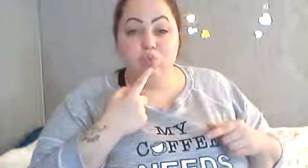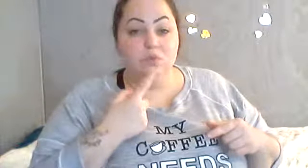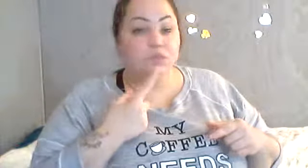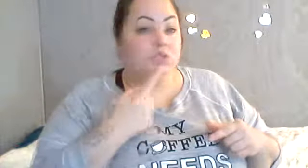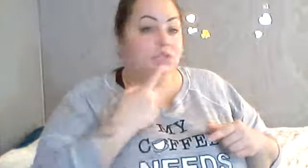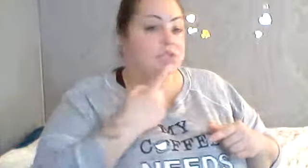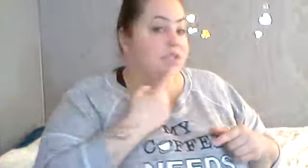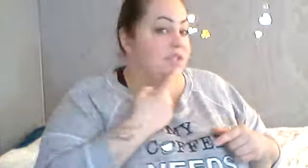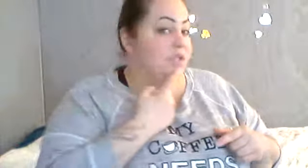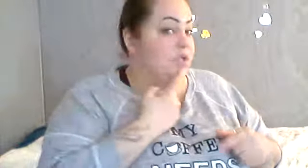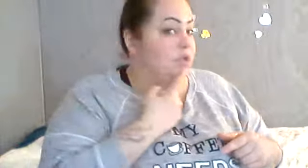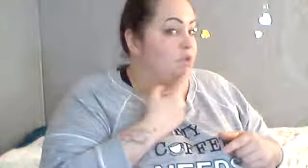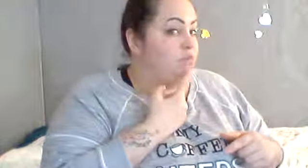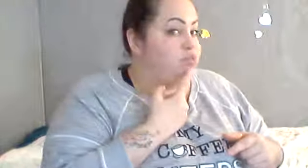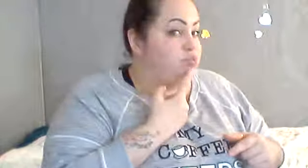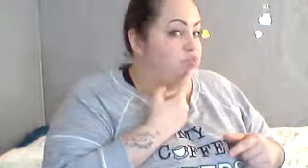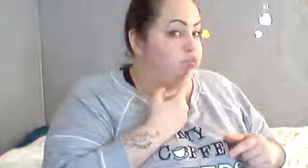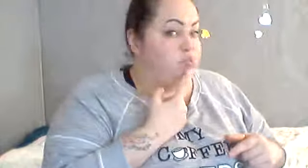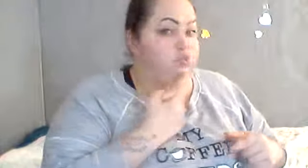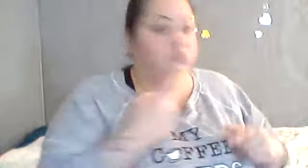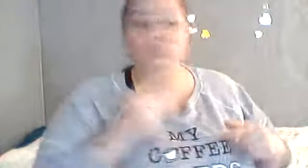She said you need this one.